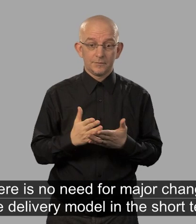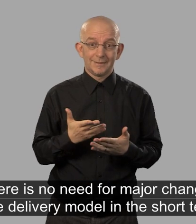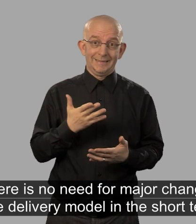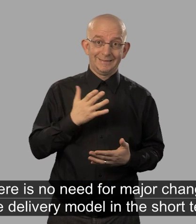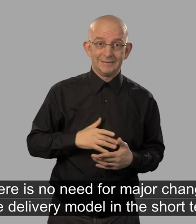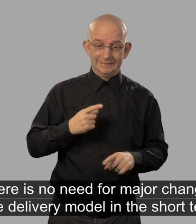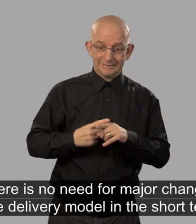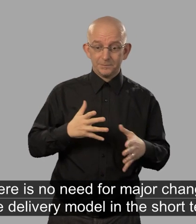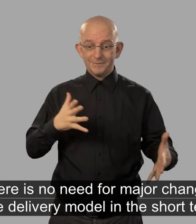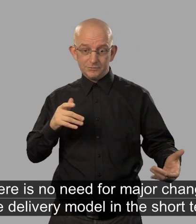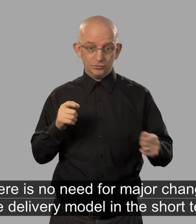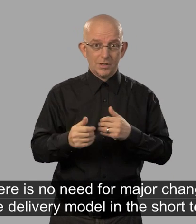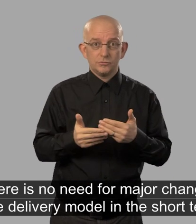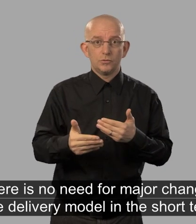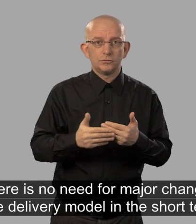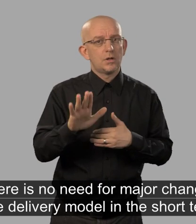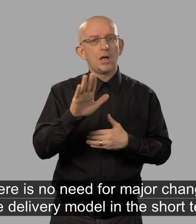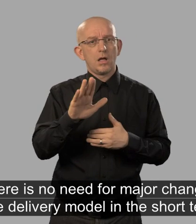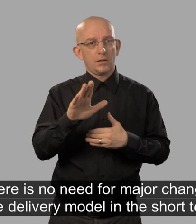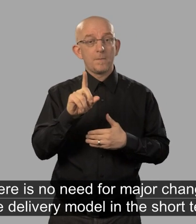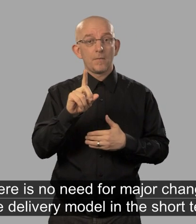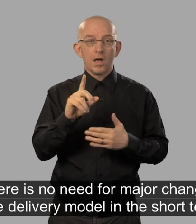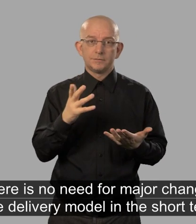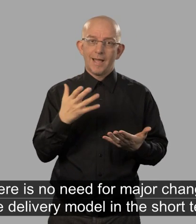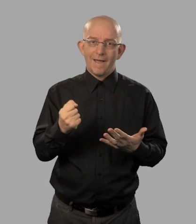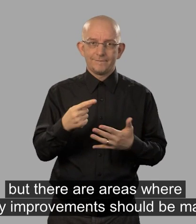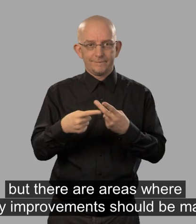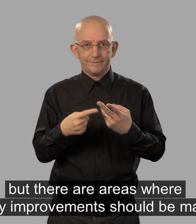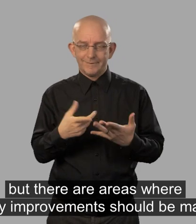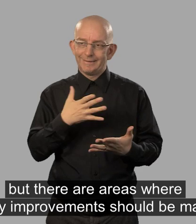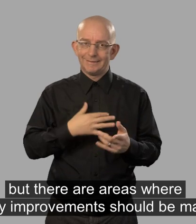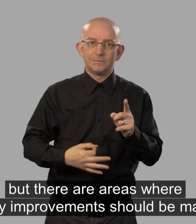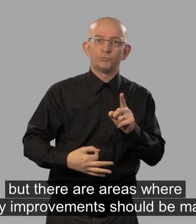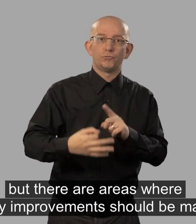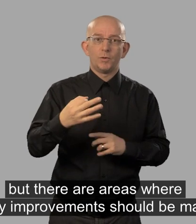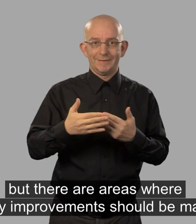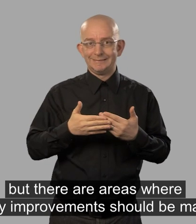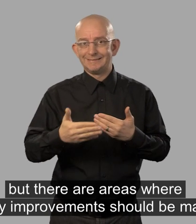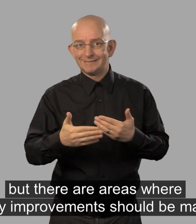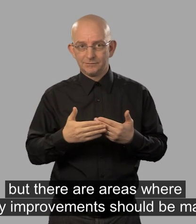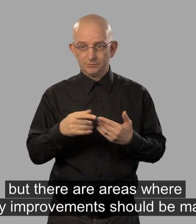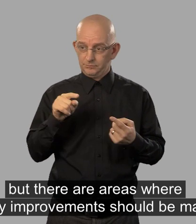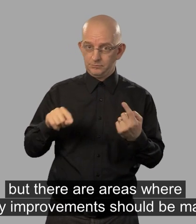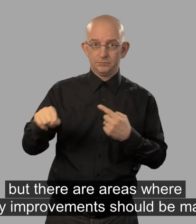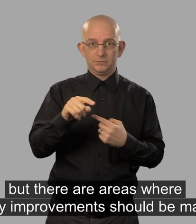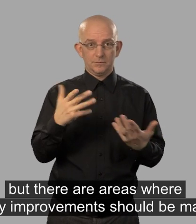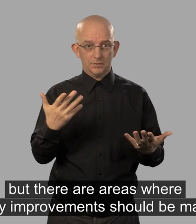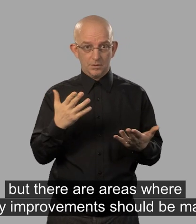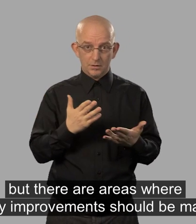There is no need for major change in the delivery model in the short term, but there are areas where early improvements